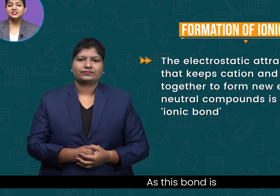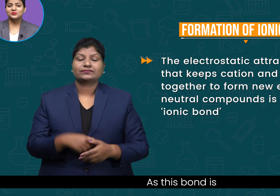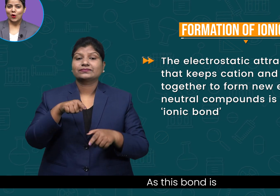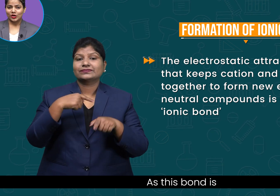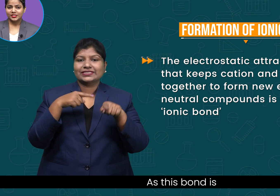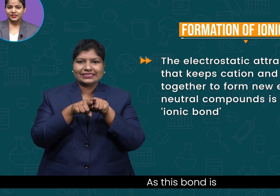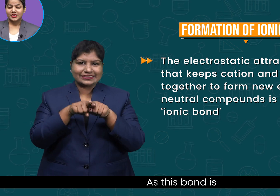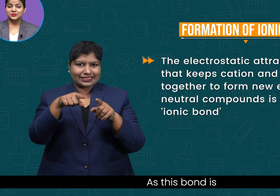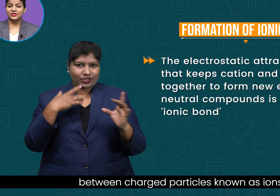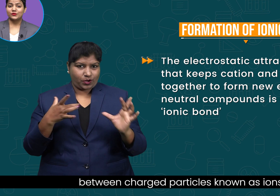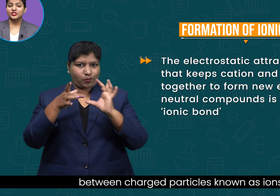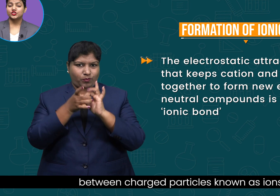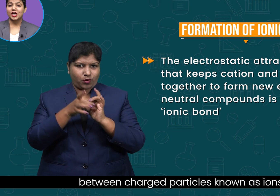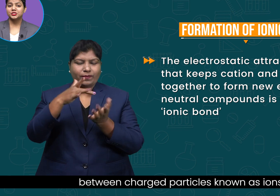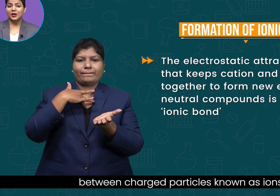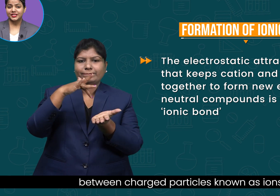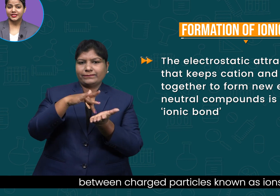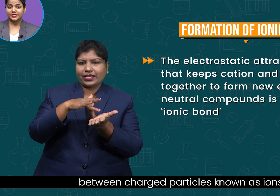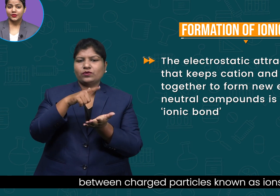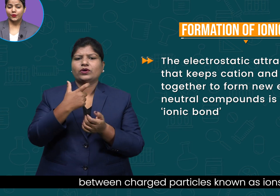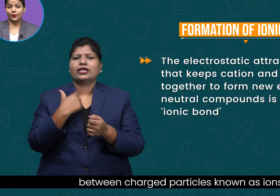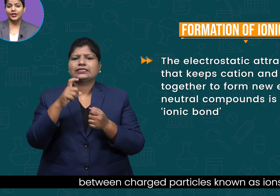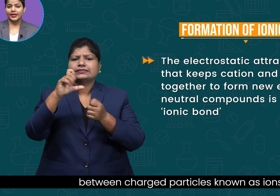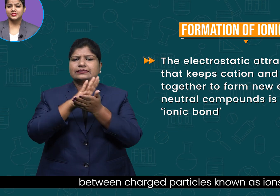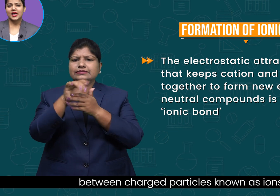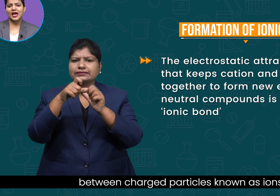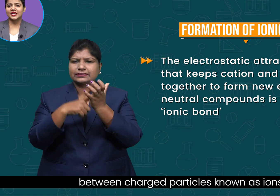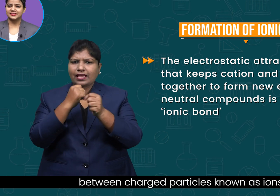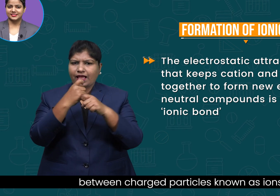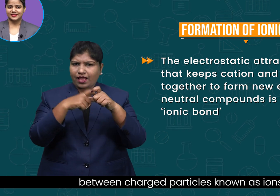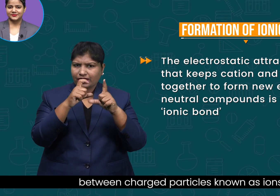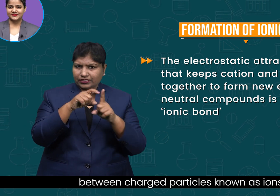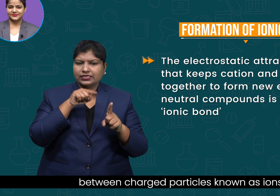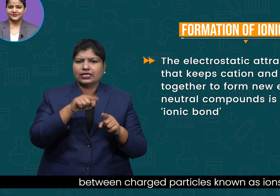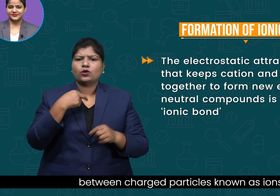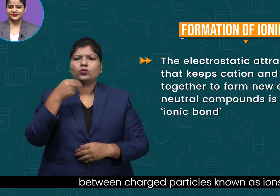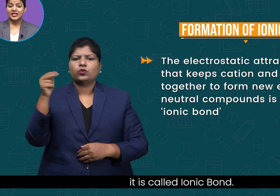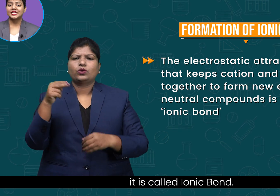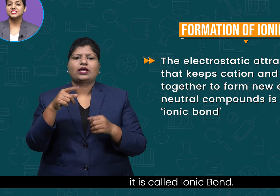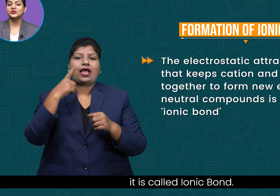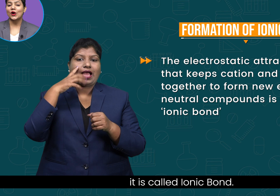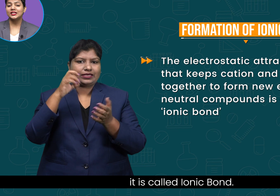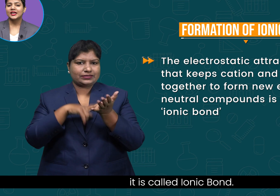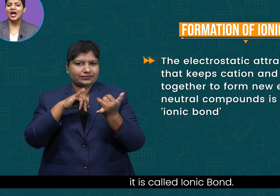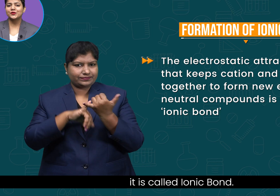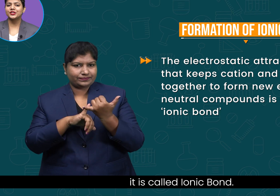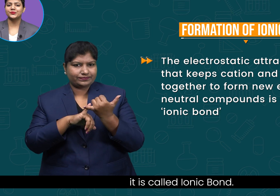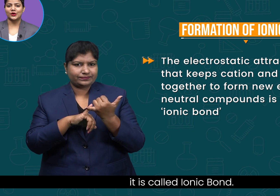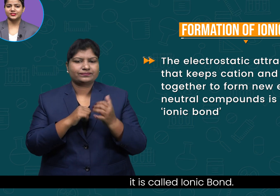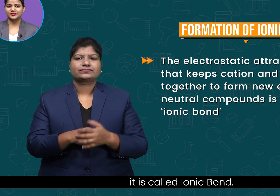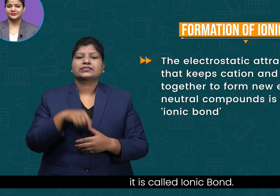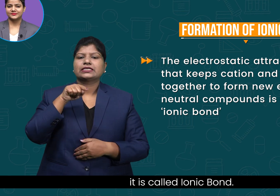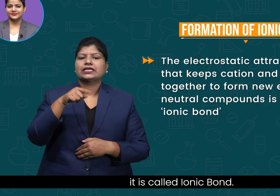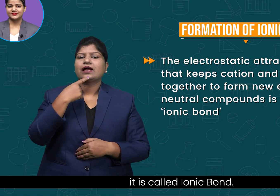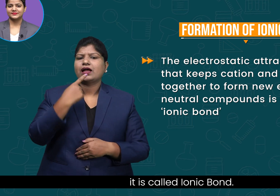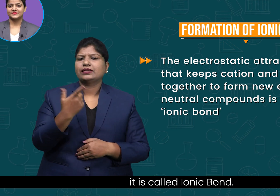As this bond is between charged particle known as ions, it is called ionic